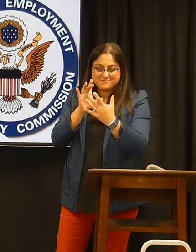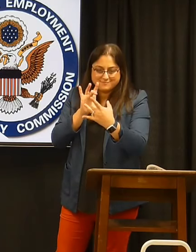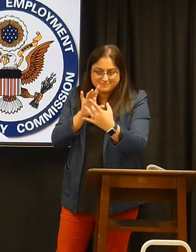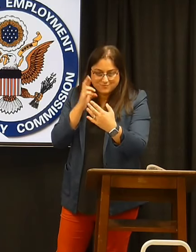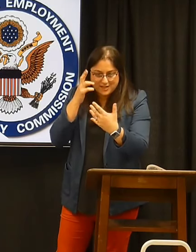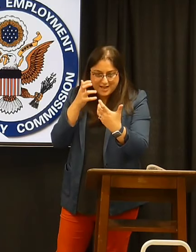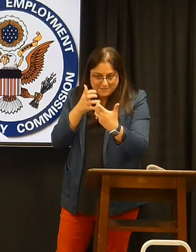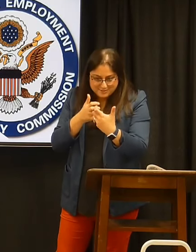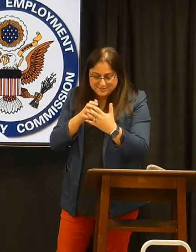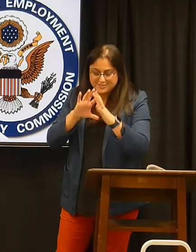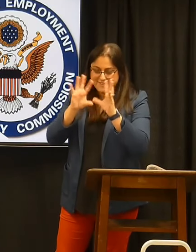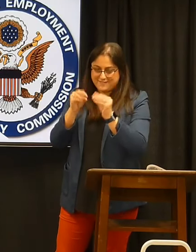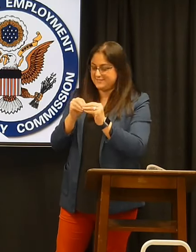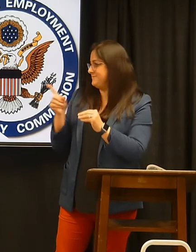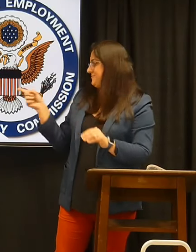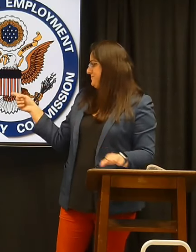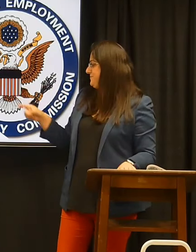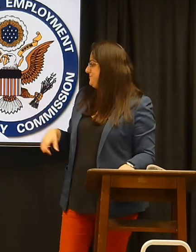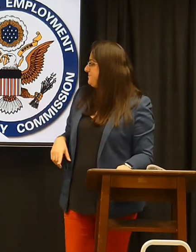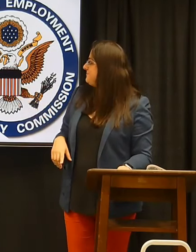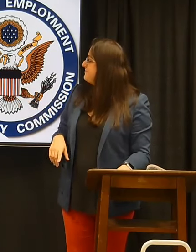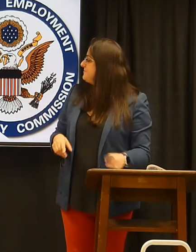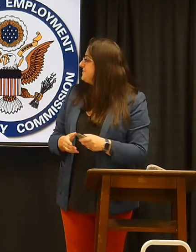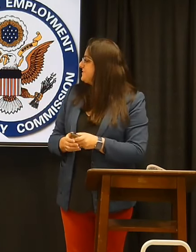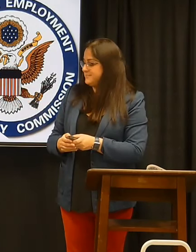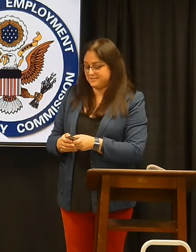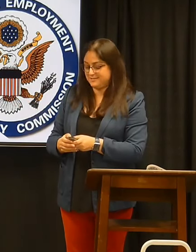about discrimination in the workplace and reasonable accommodations.